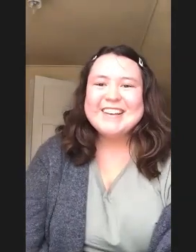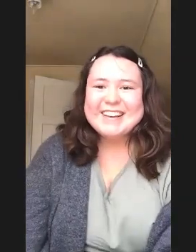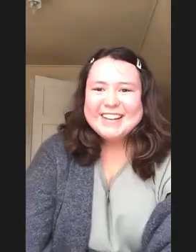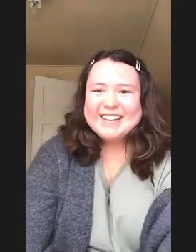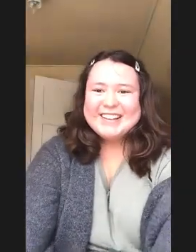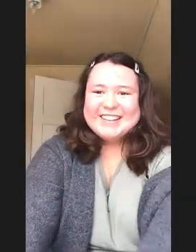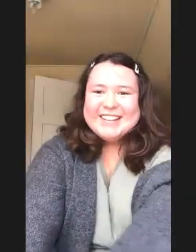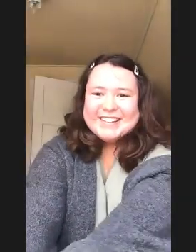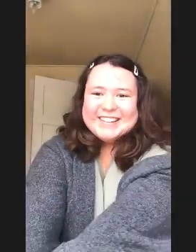Yeah.